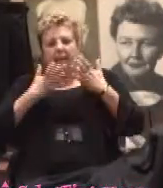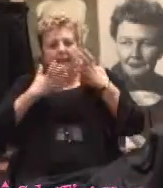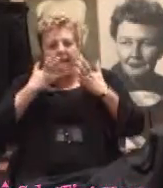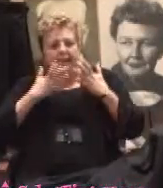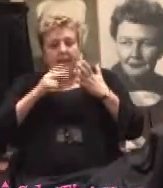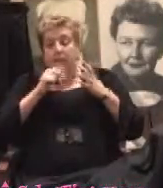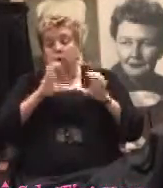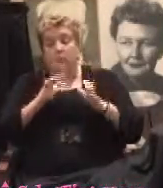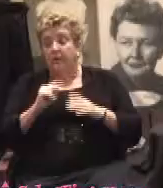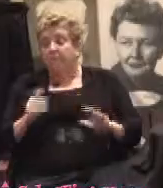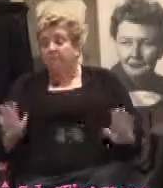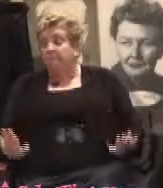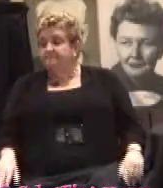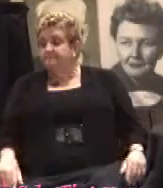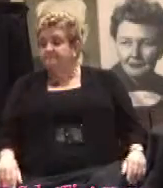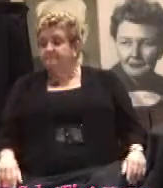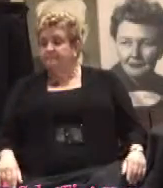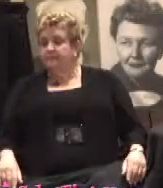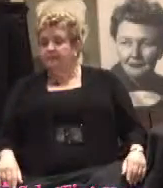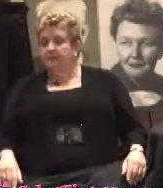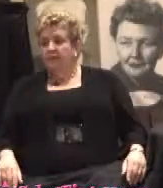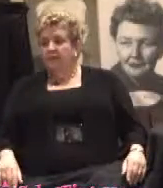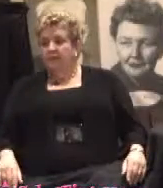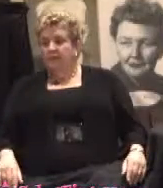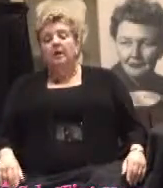it. So the guy drops him out of my parents' house.